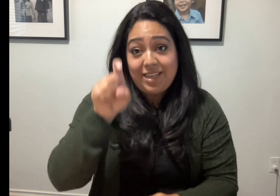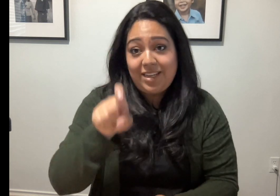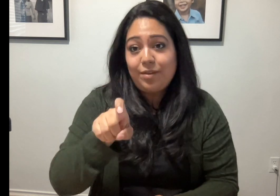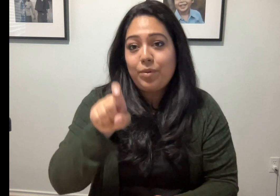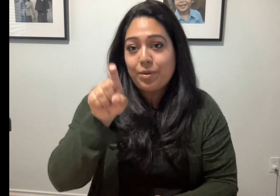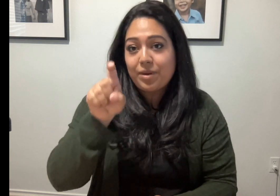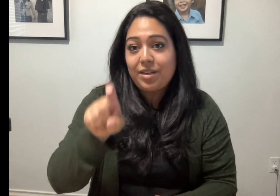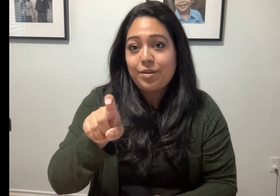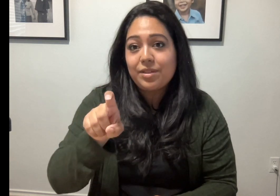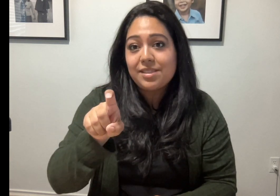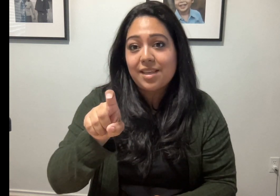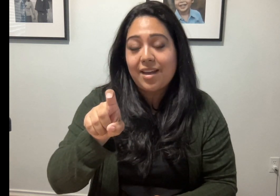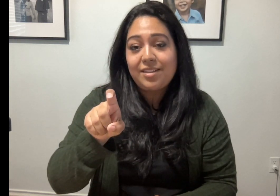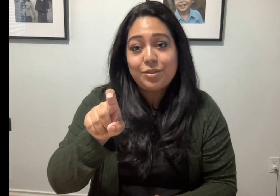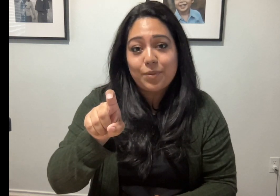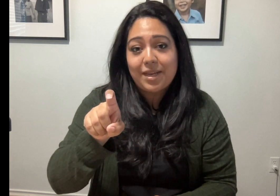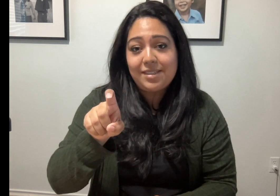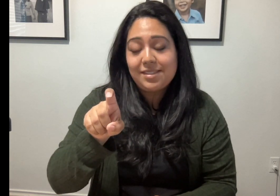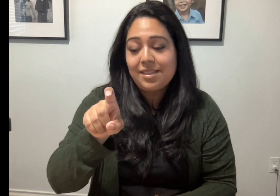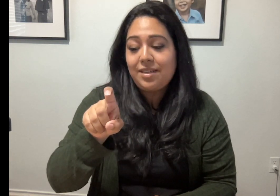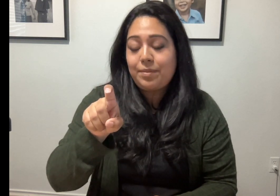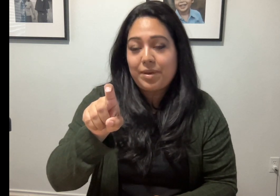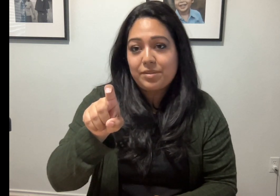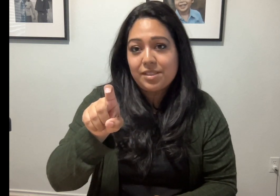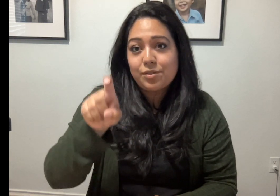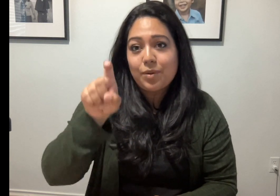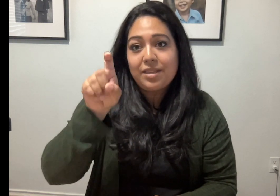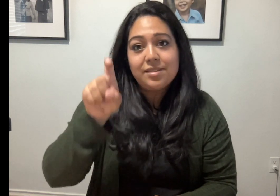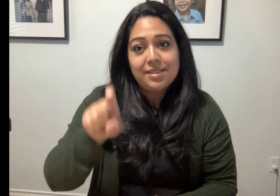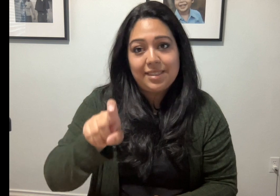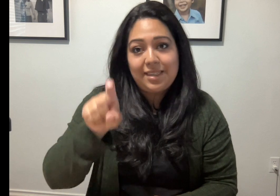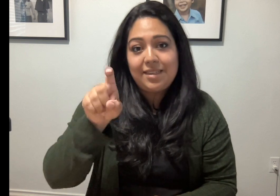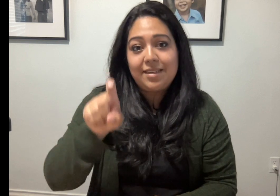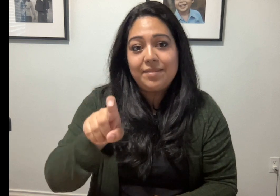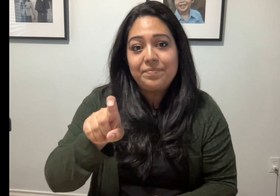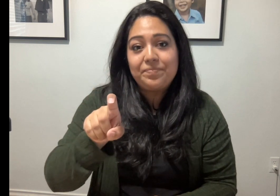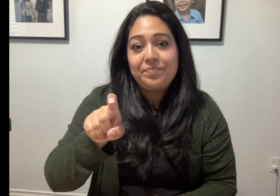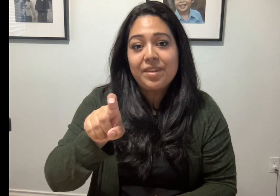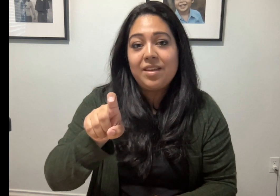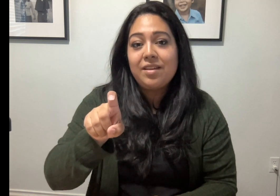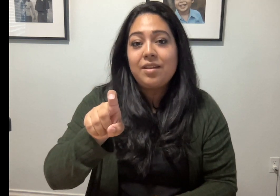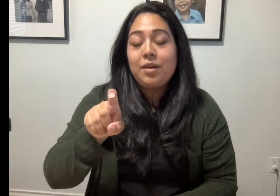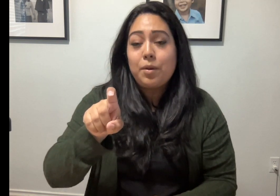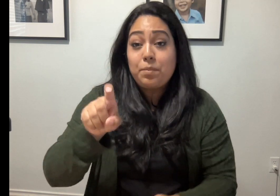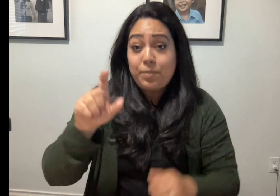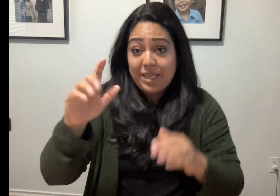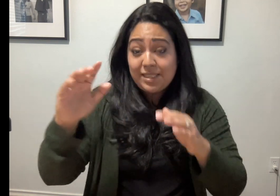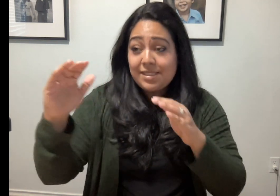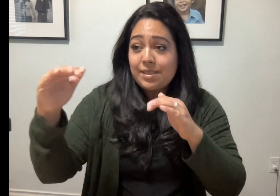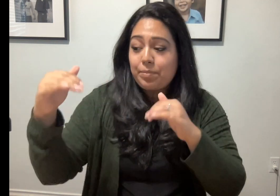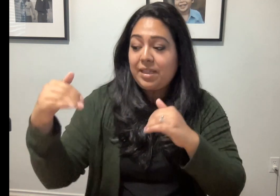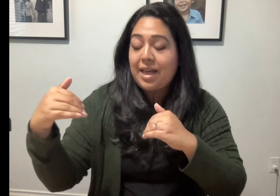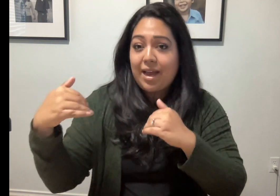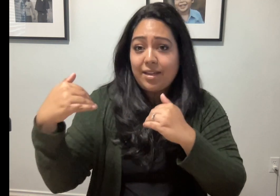need, we already know this sign twice, bounces twice, need, be supplied.